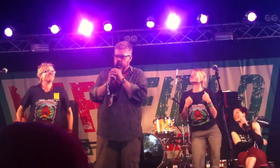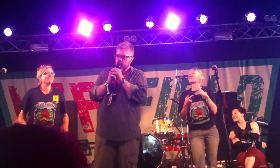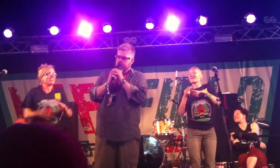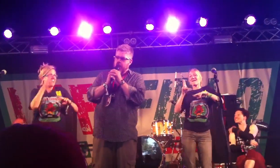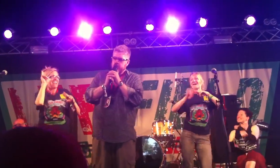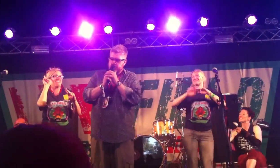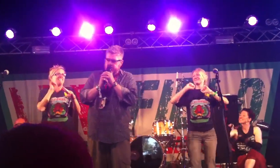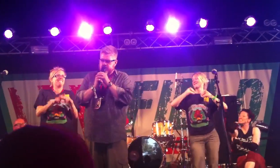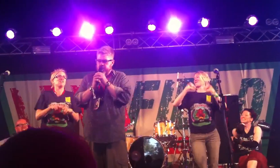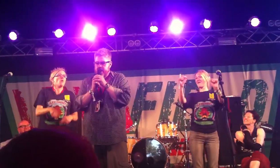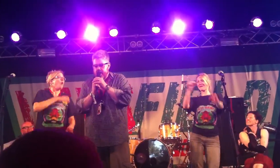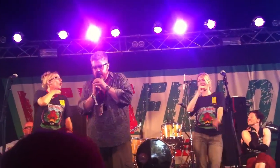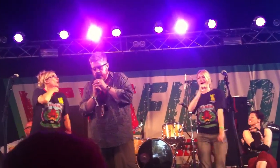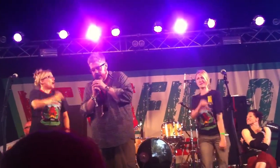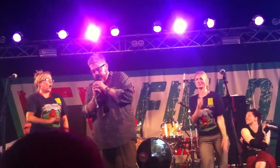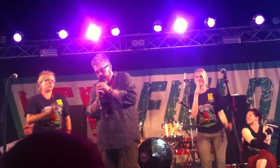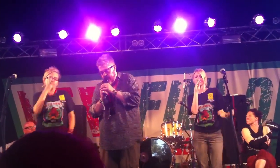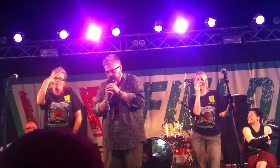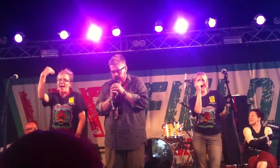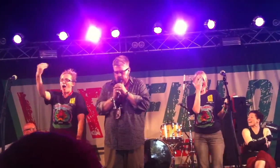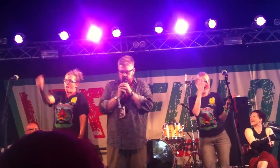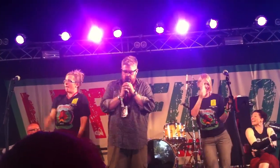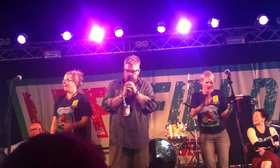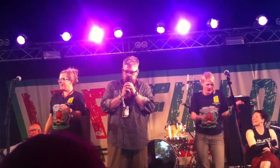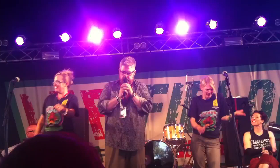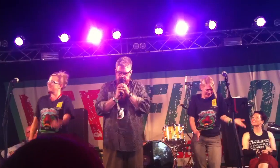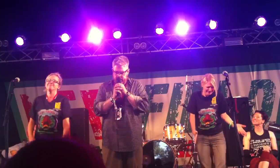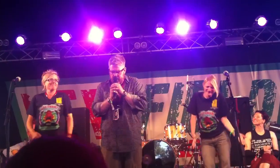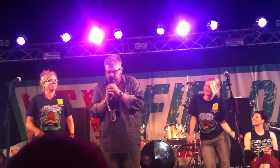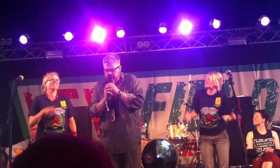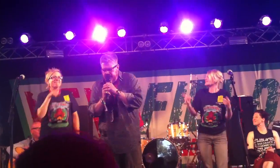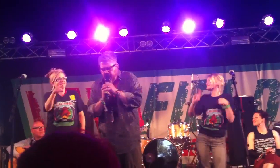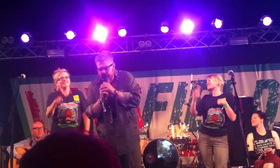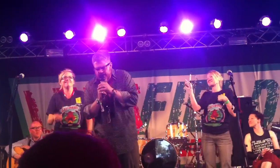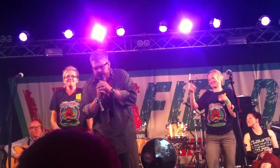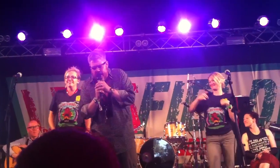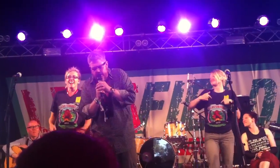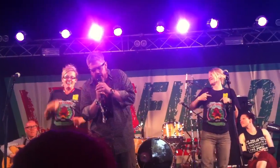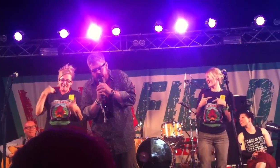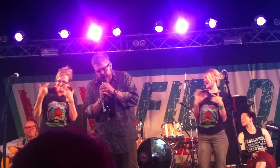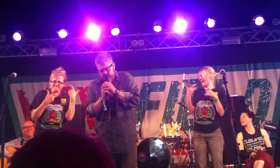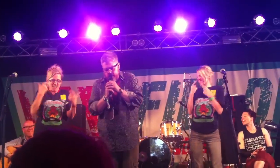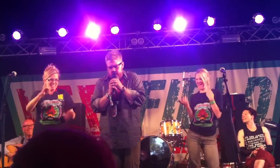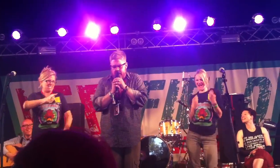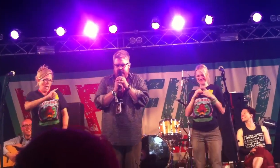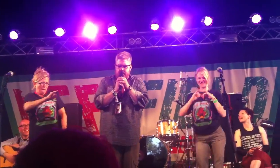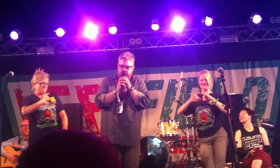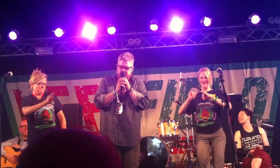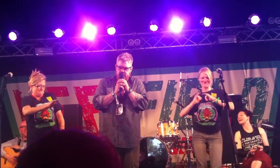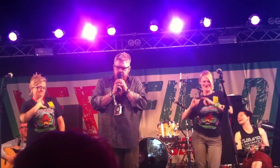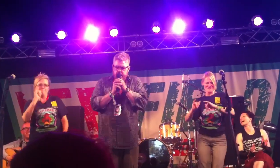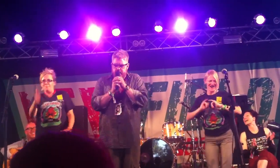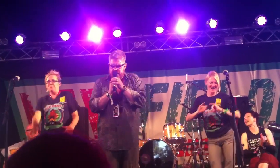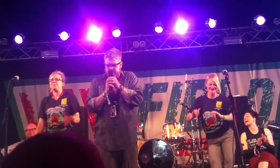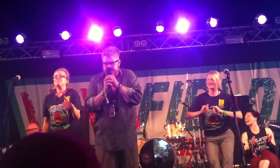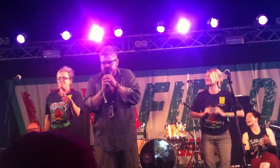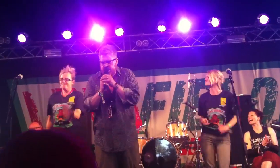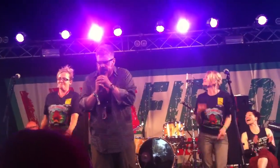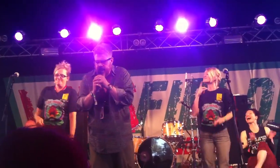If your goat is brown, him I can find some common ground.